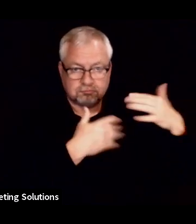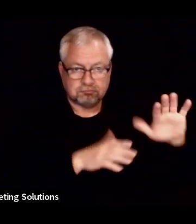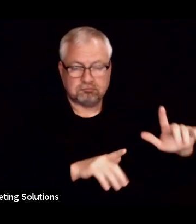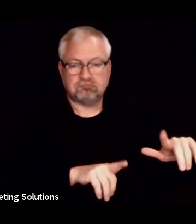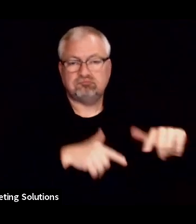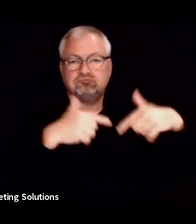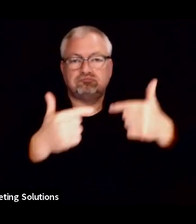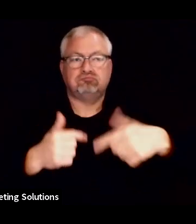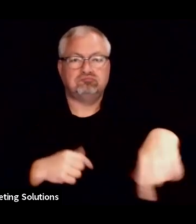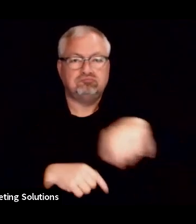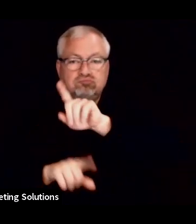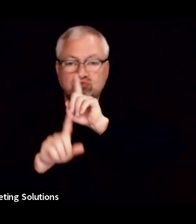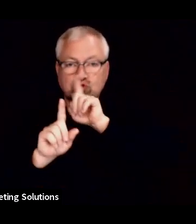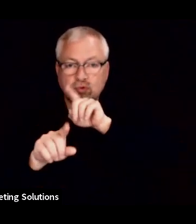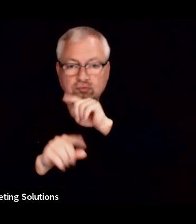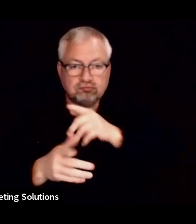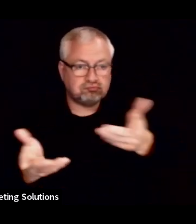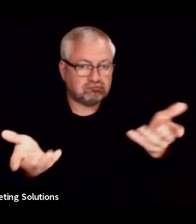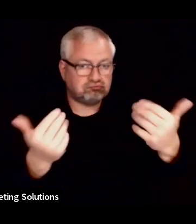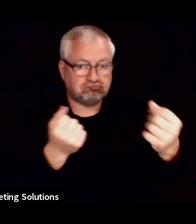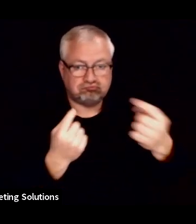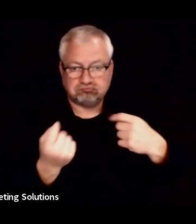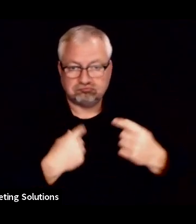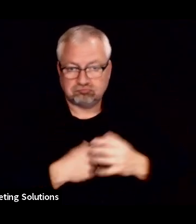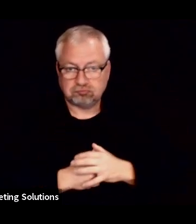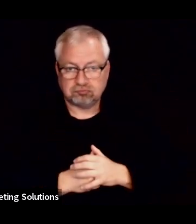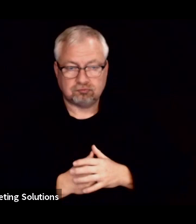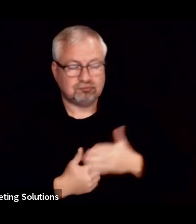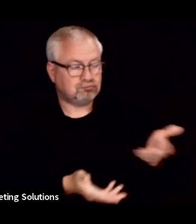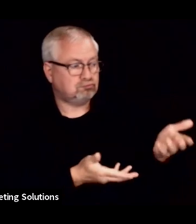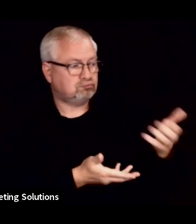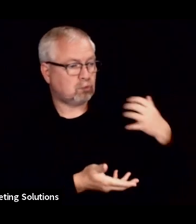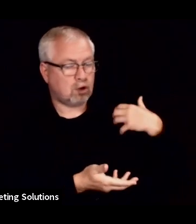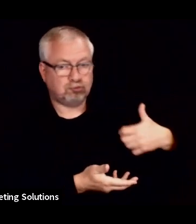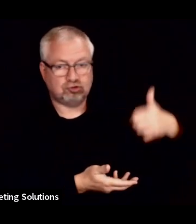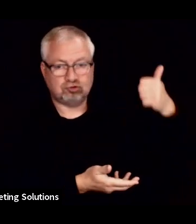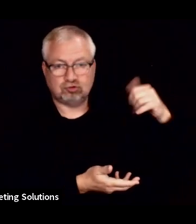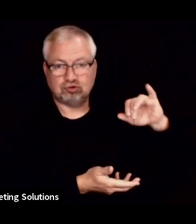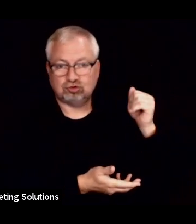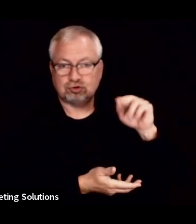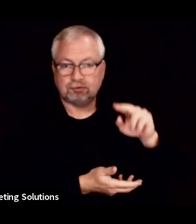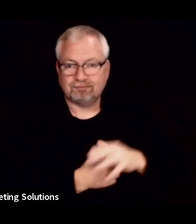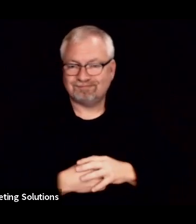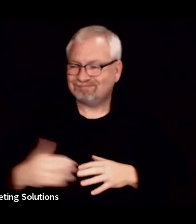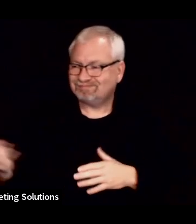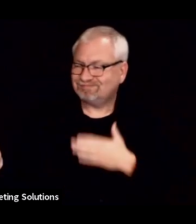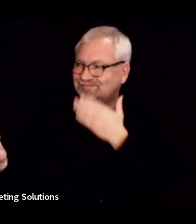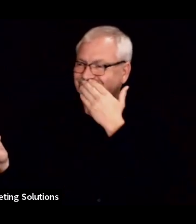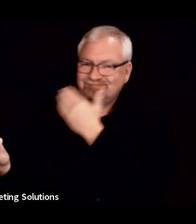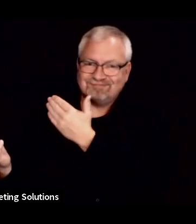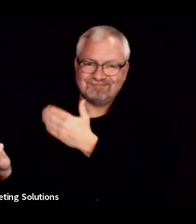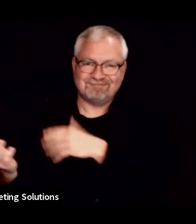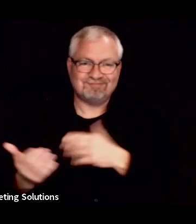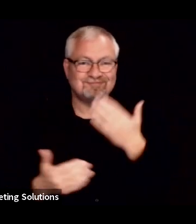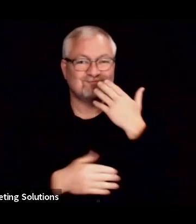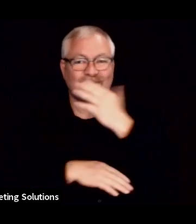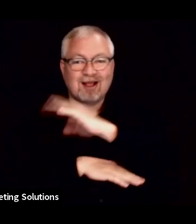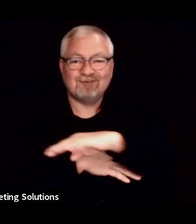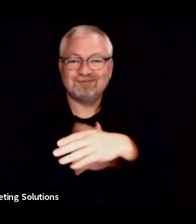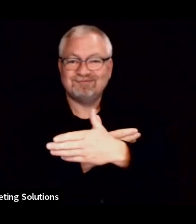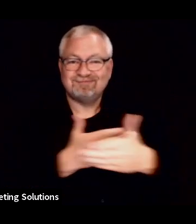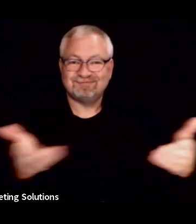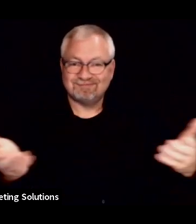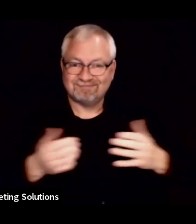on the line. With that, I'll turn it over now to Commissioner Malcolm. Thank you, Mike, and good afternoon, everyone. And again, sorry